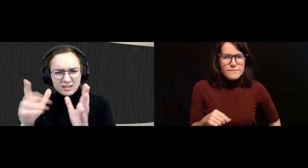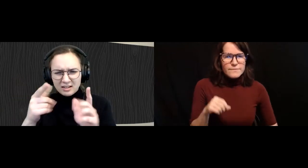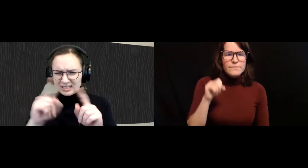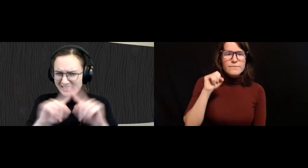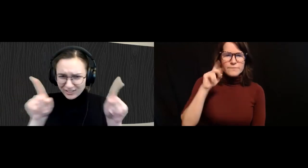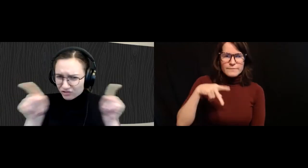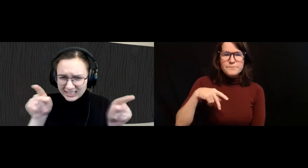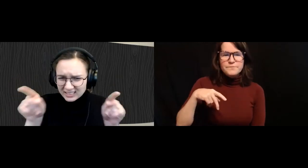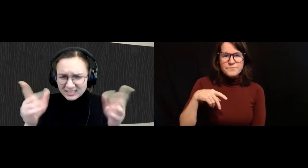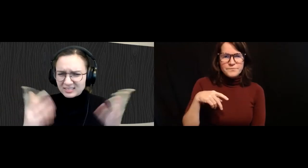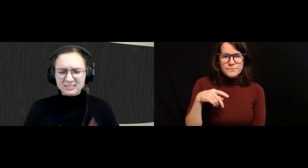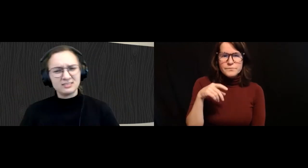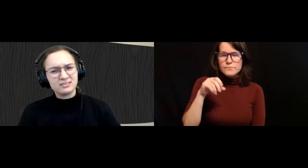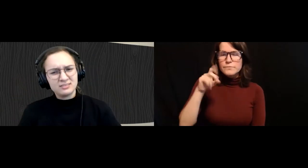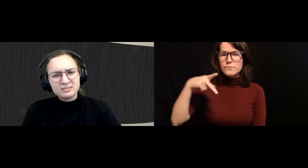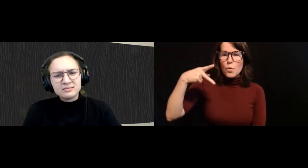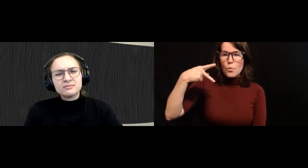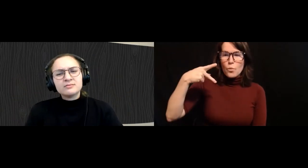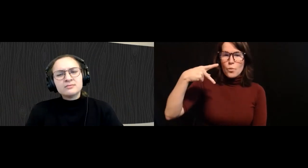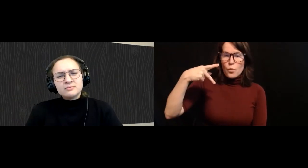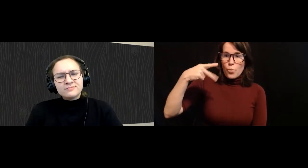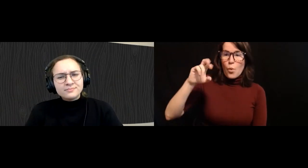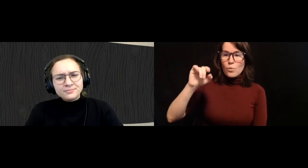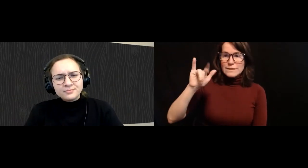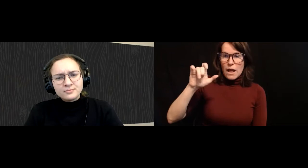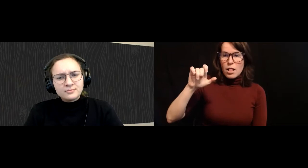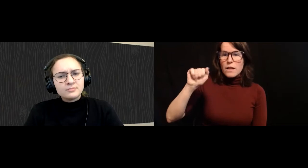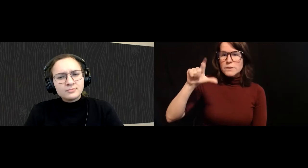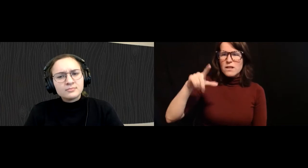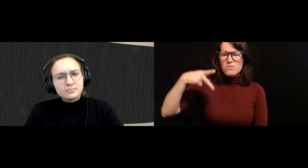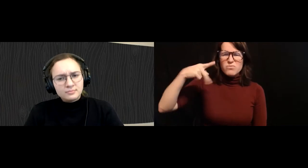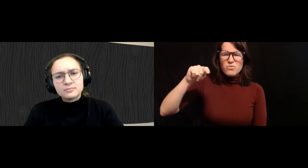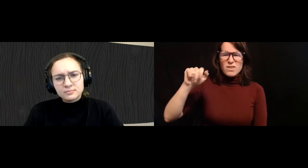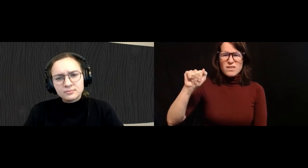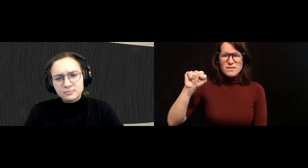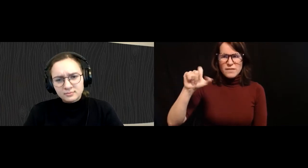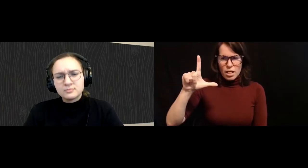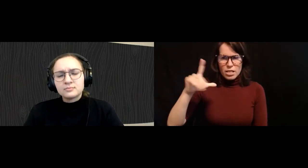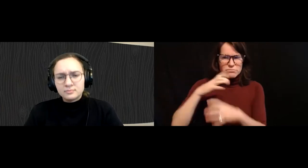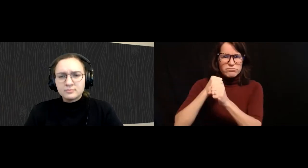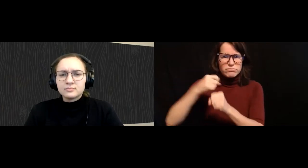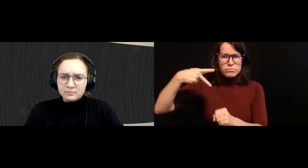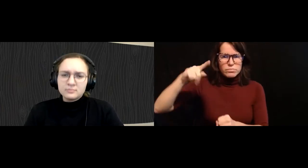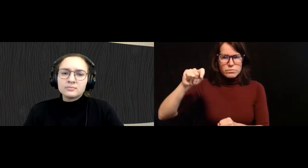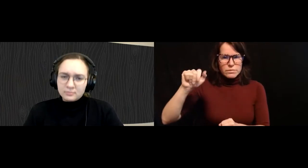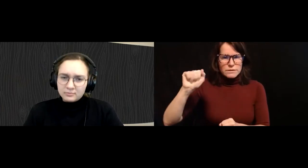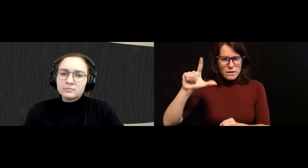tactile? Is there a difference between the two? Pro tactile, we call